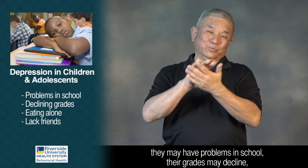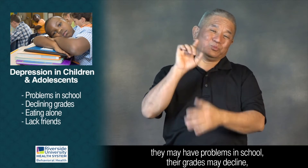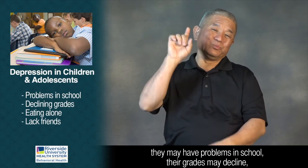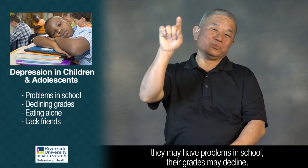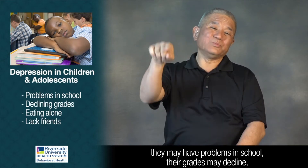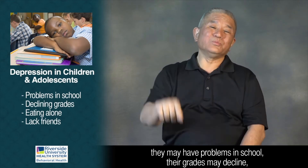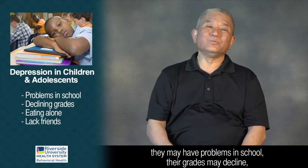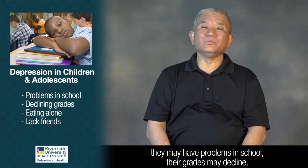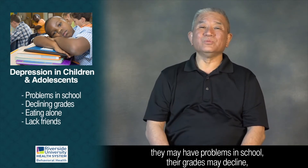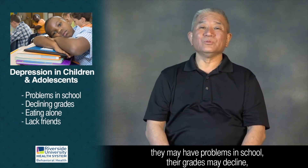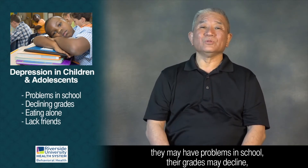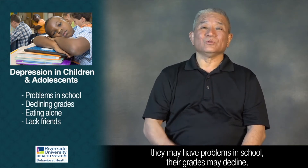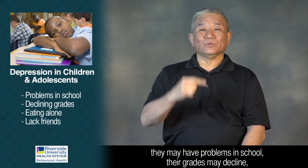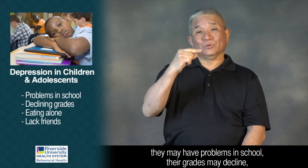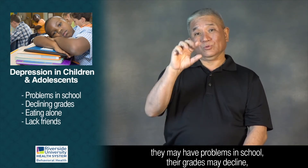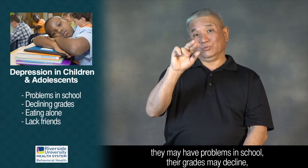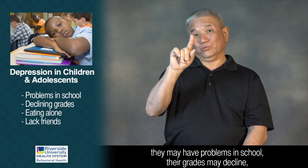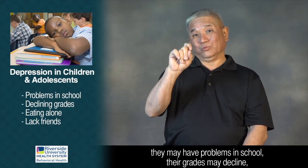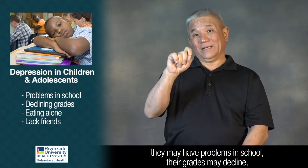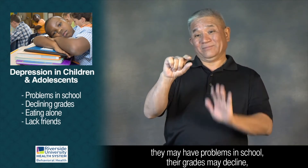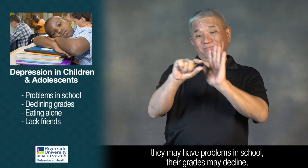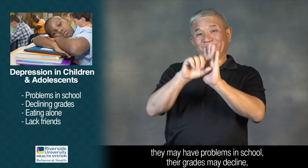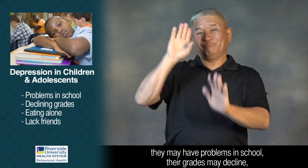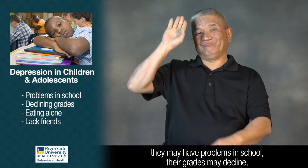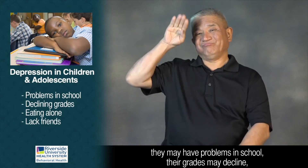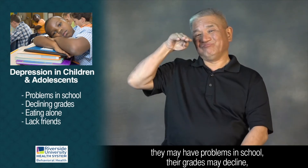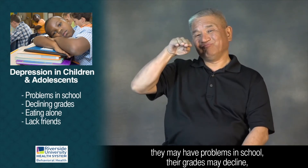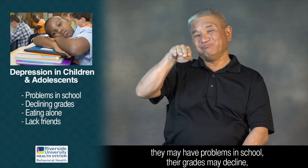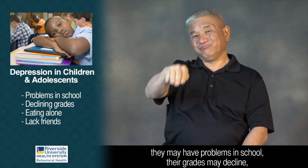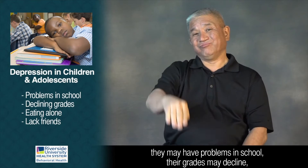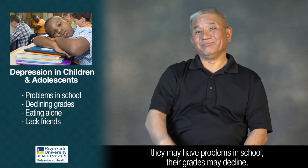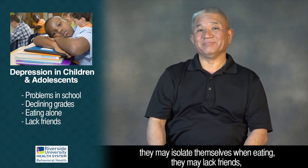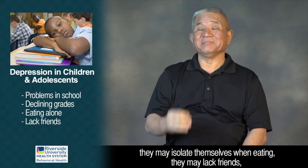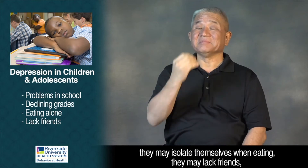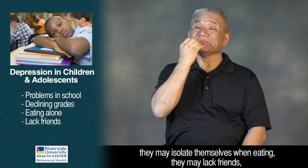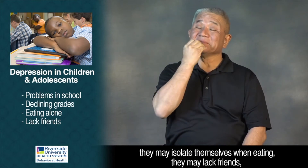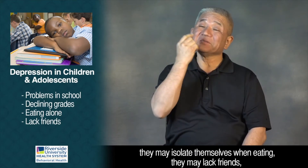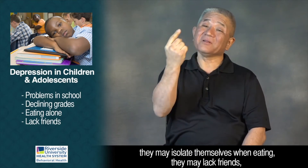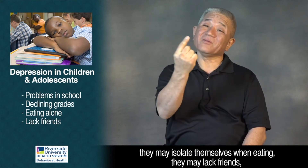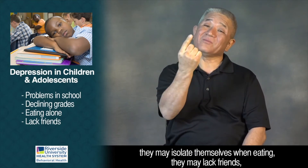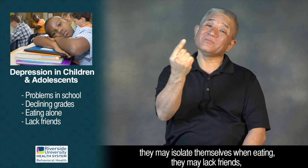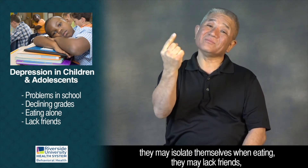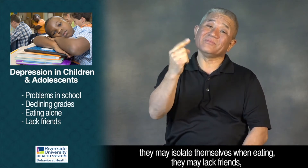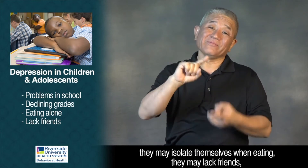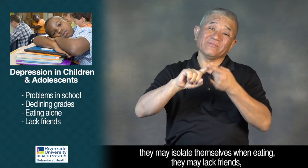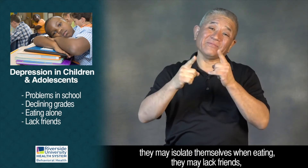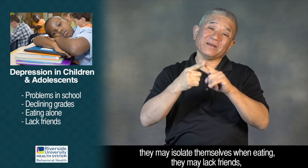They may have problems in school. Their grades may decline. They may isolate themselves when eating. They